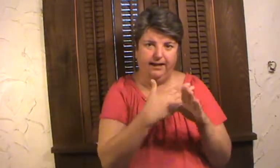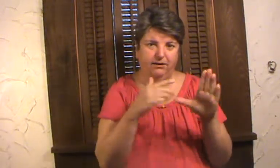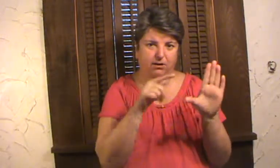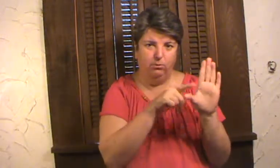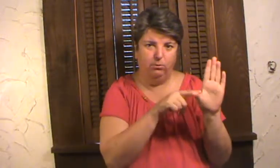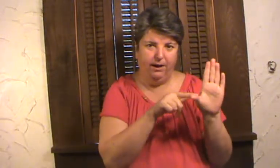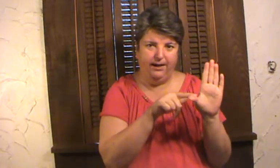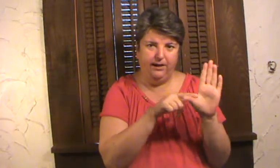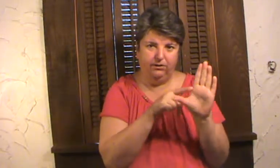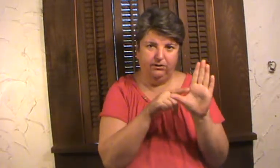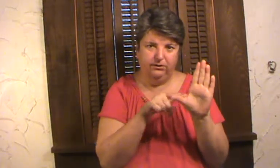hand right here.